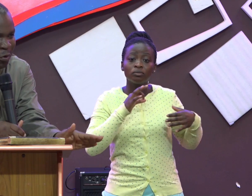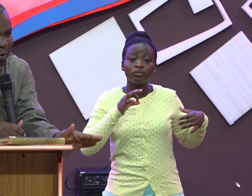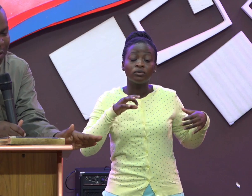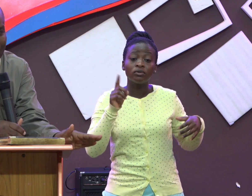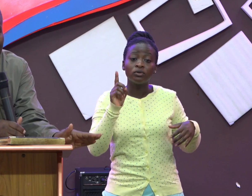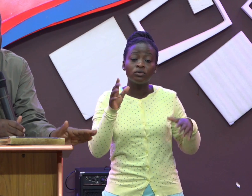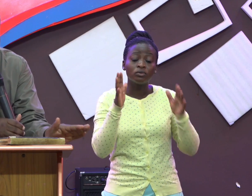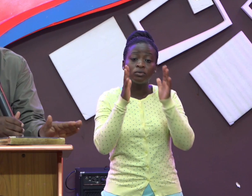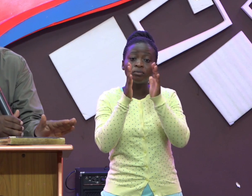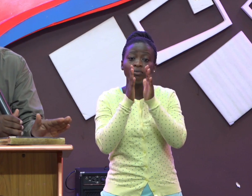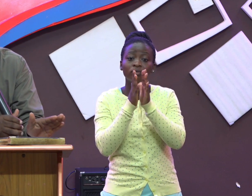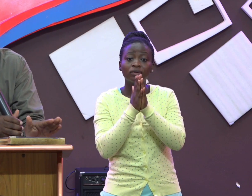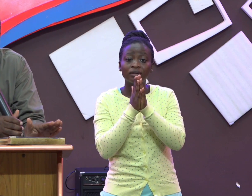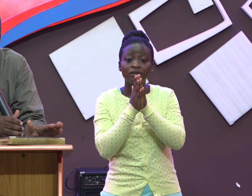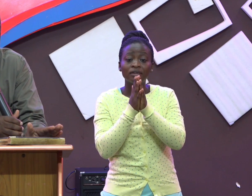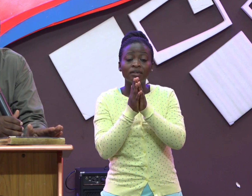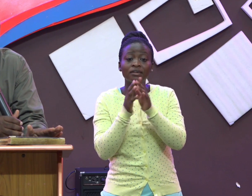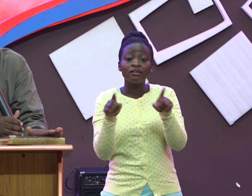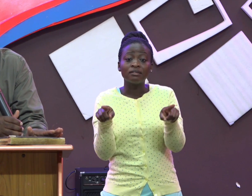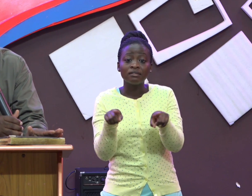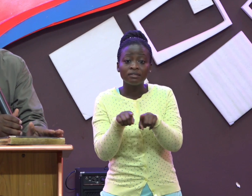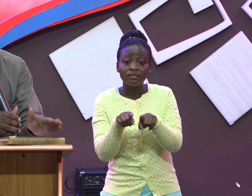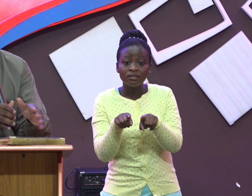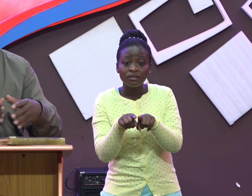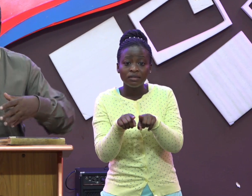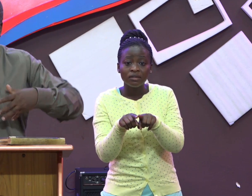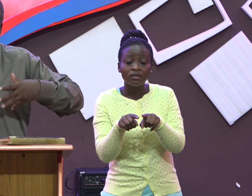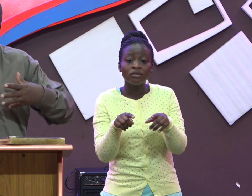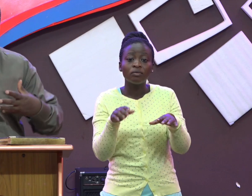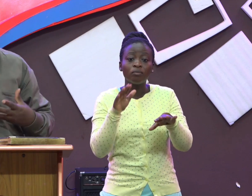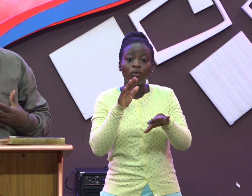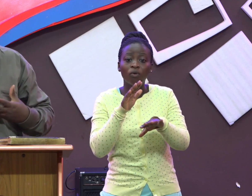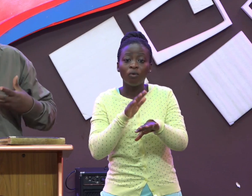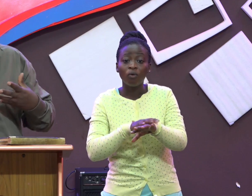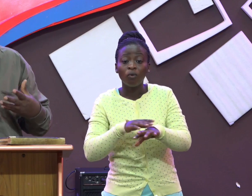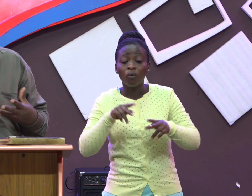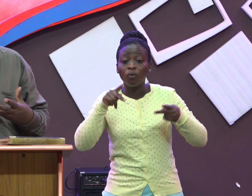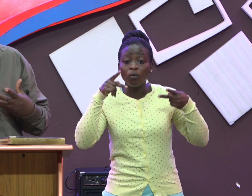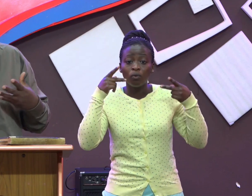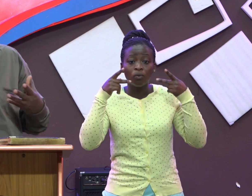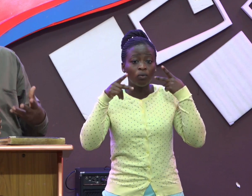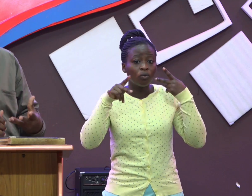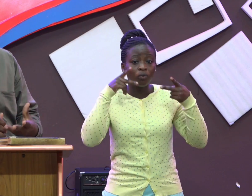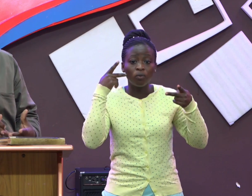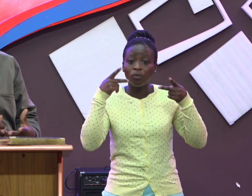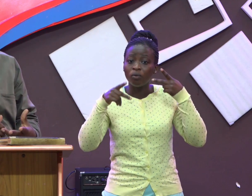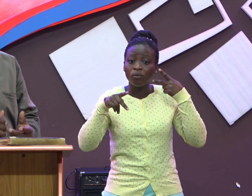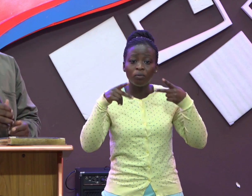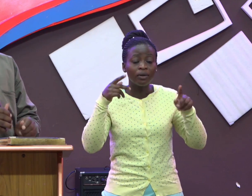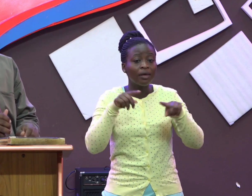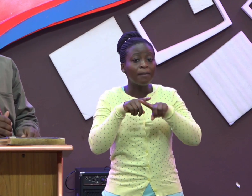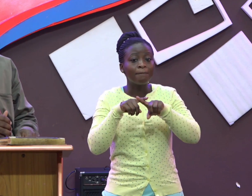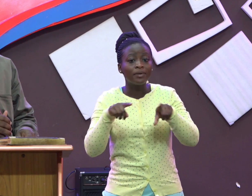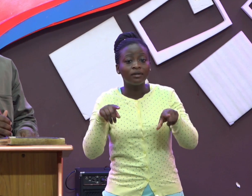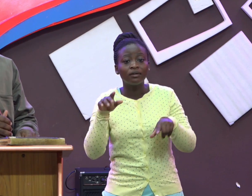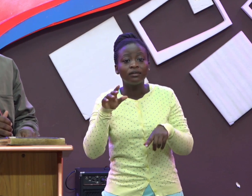luyogaano. Even if you're minister tumult. Ku mukolo gw'okwanjula. Amidst introduction sermons. When in your spirit there